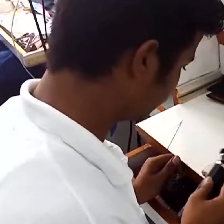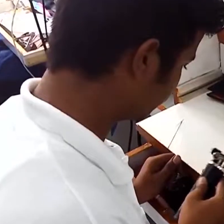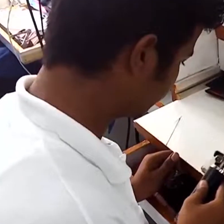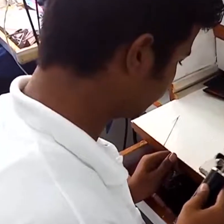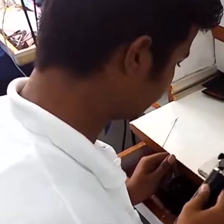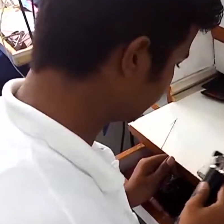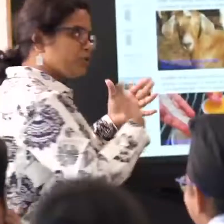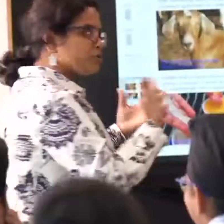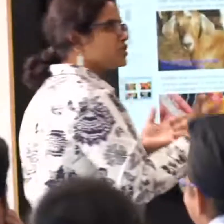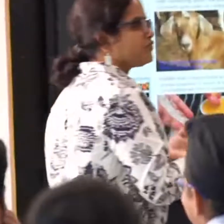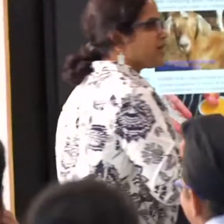skill development.